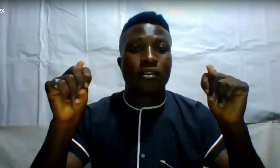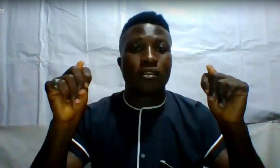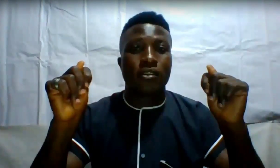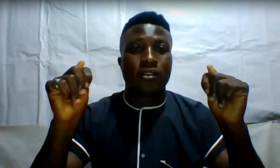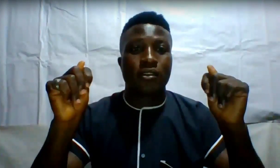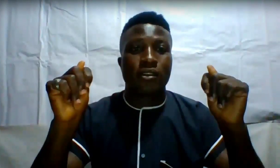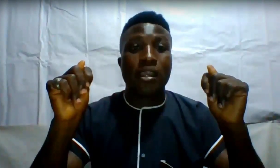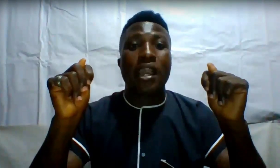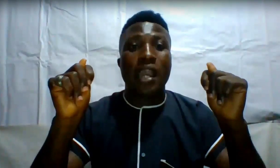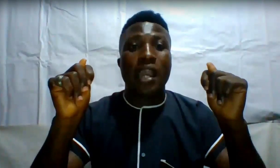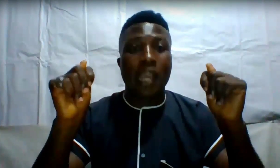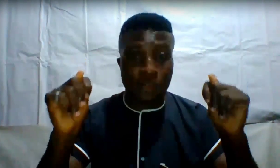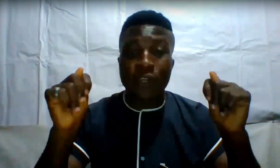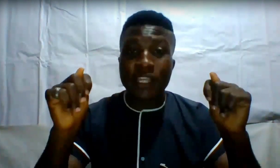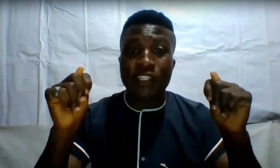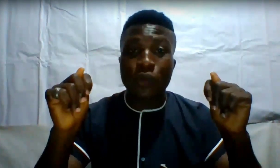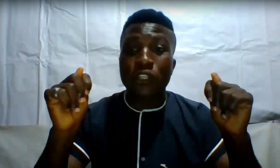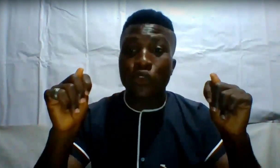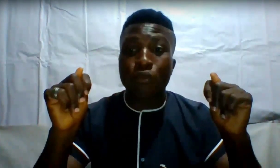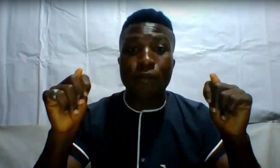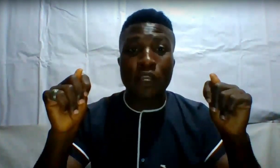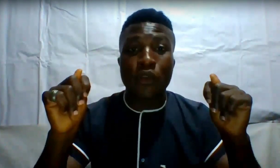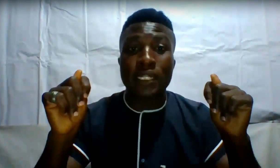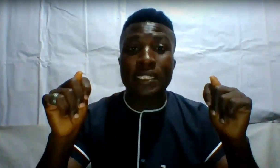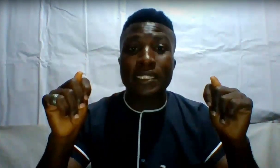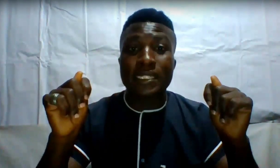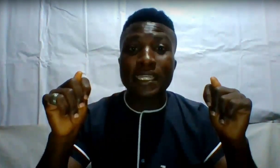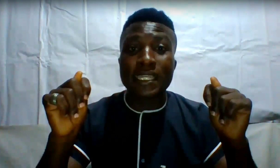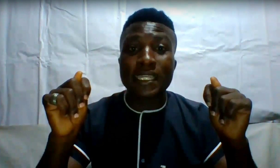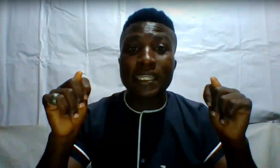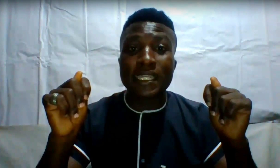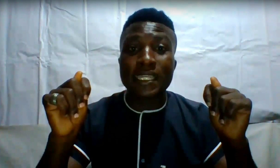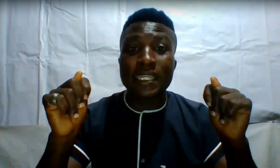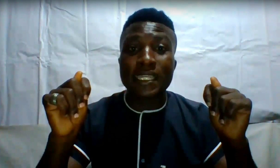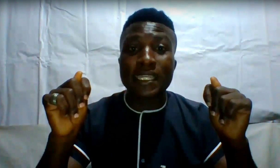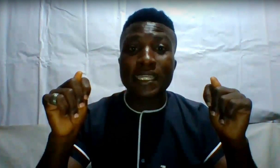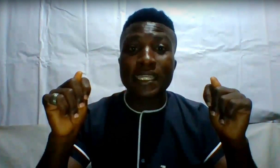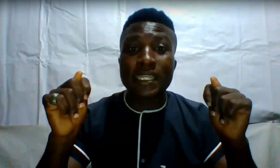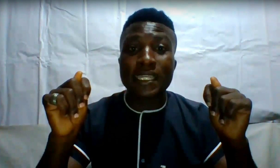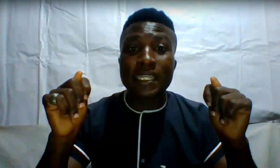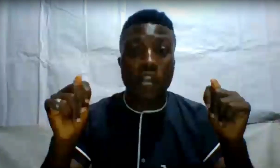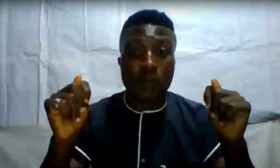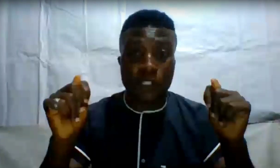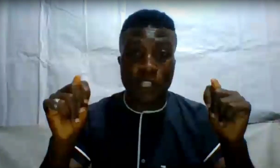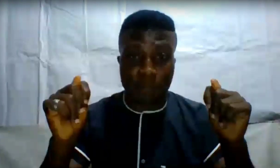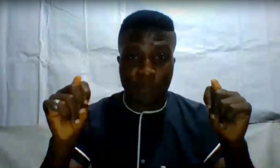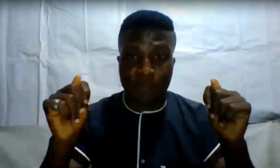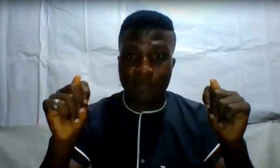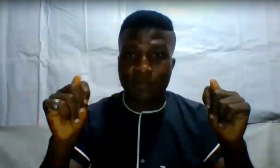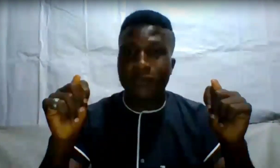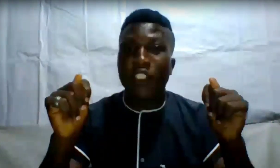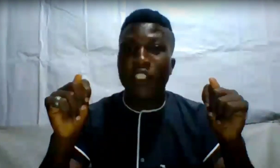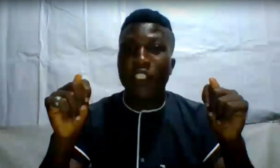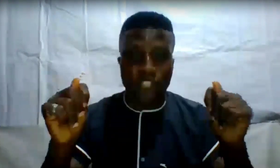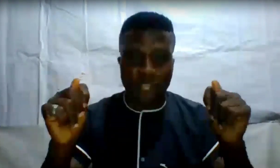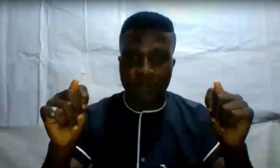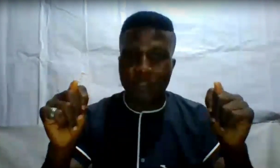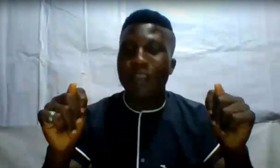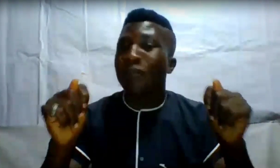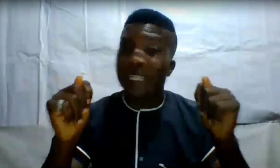Another very easy way to remember your letter T is when you hear the word thumbs up. Thumbs up. But this time, you're not